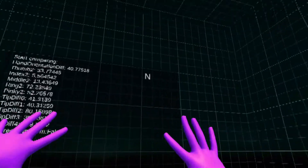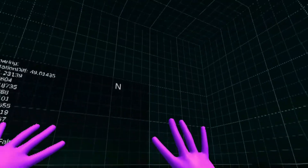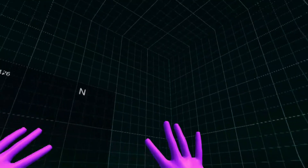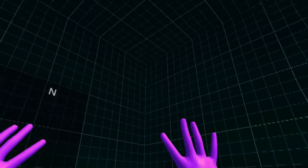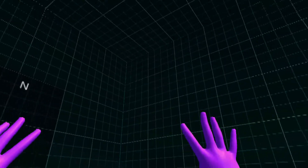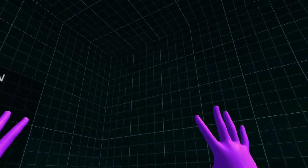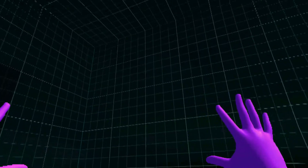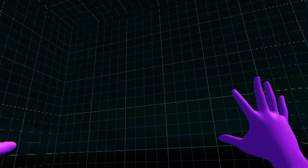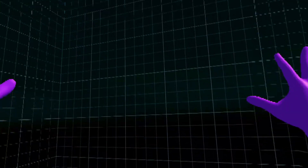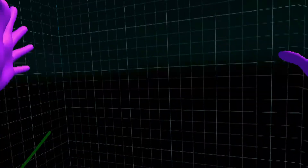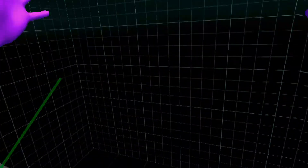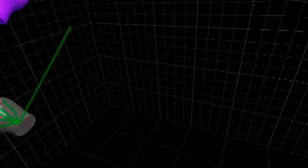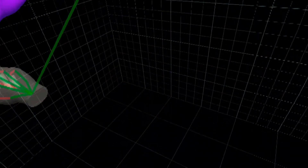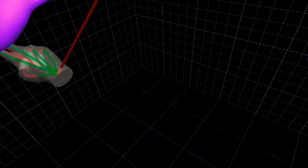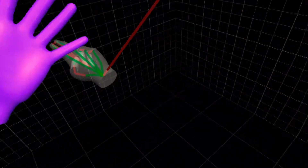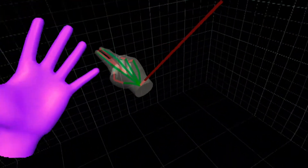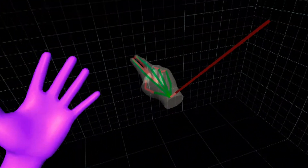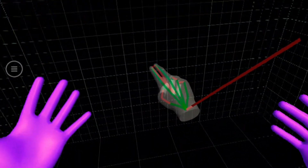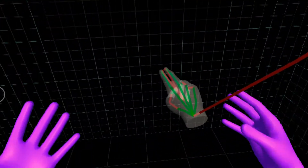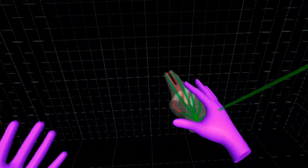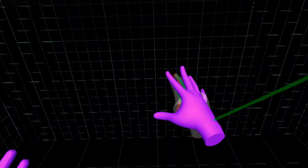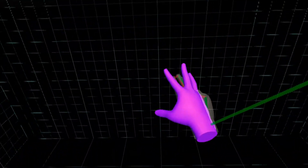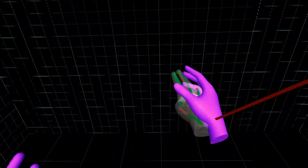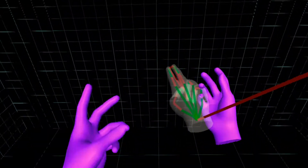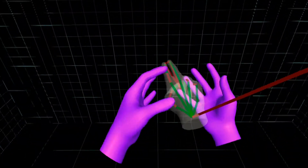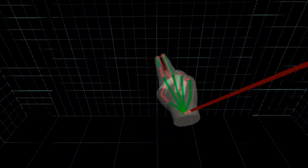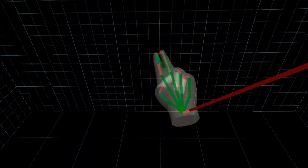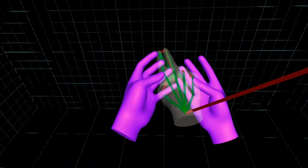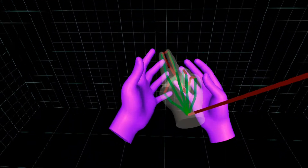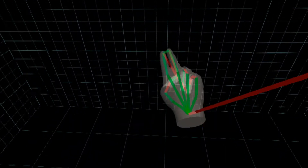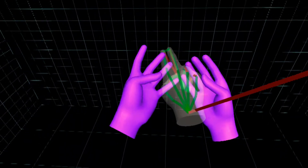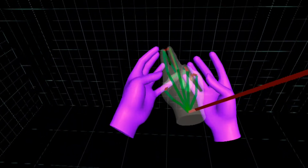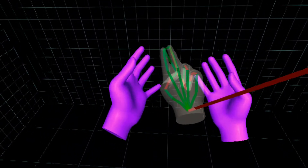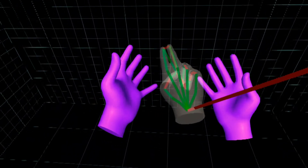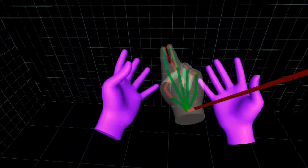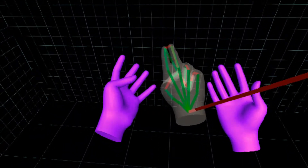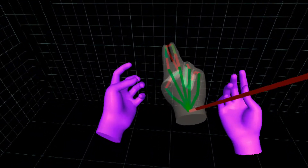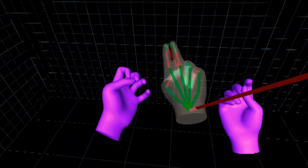Will you to is is